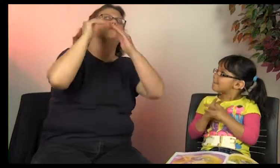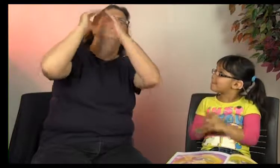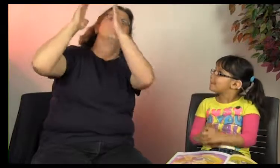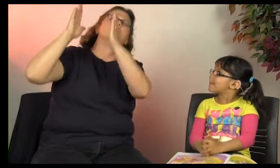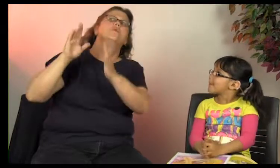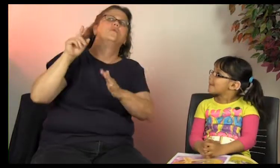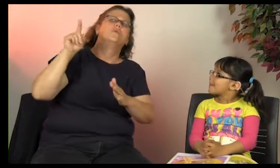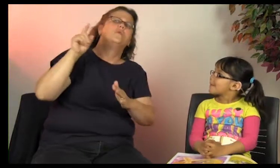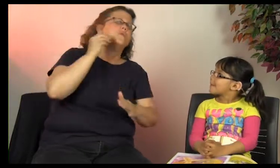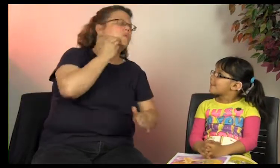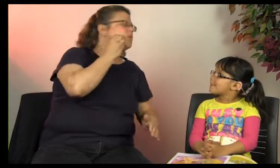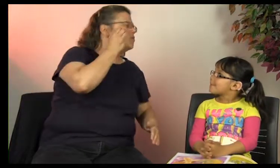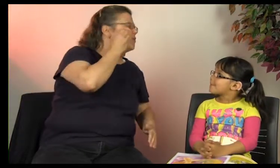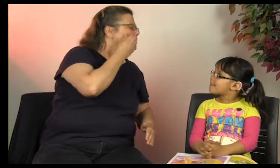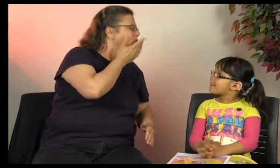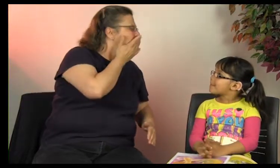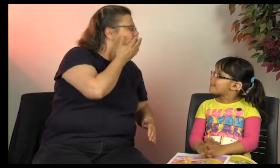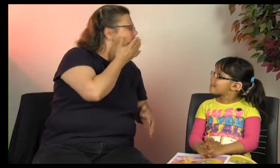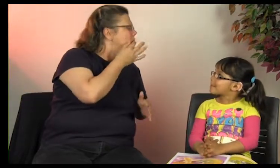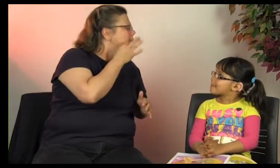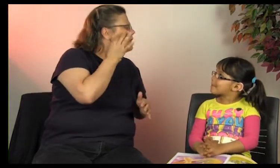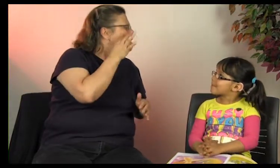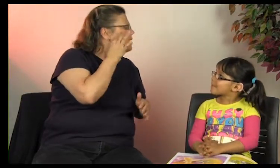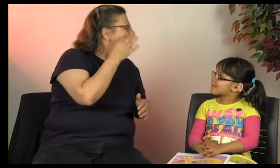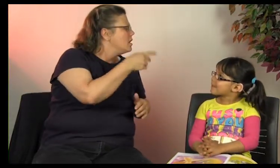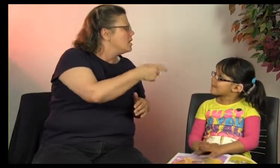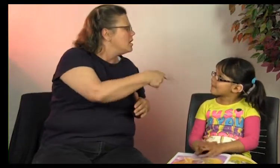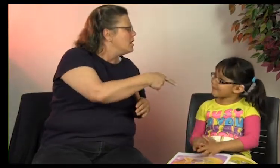own home, what color is your cat?